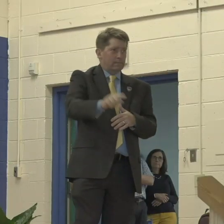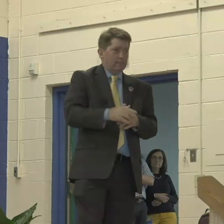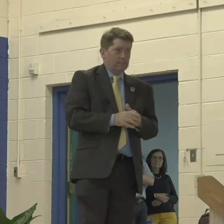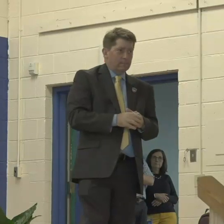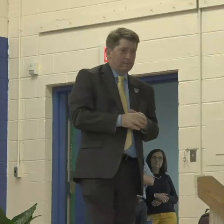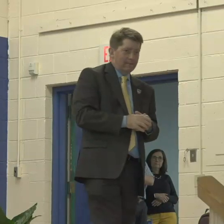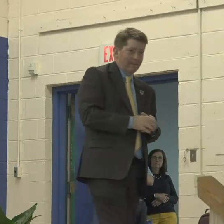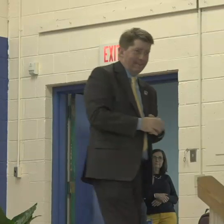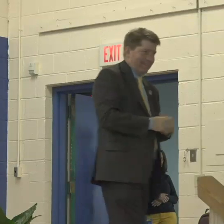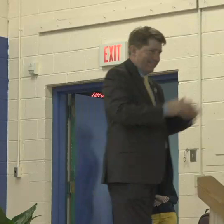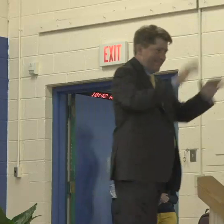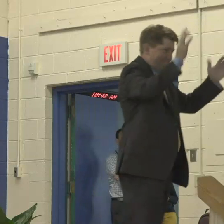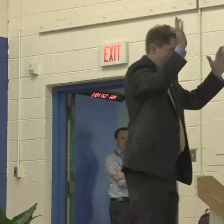Wentz.